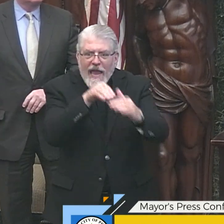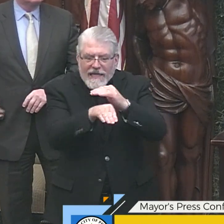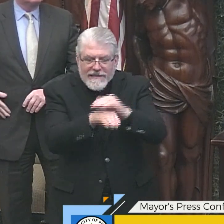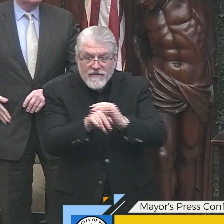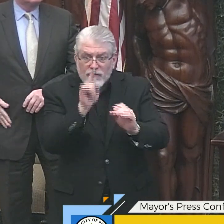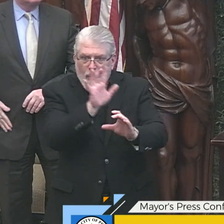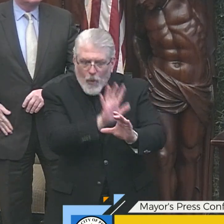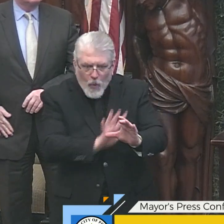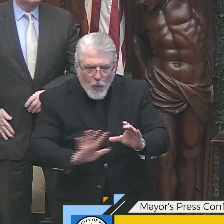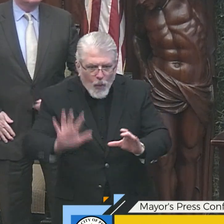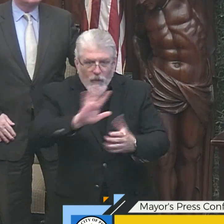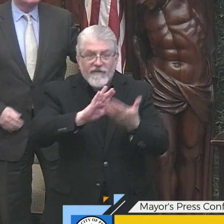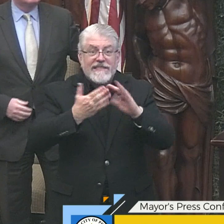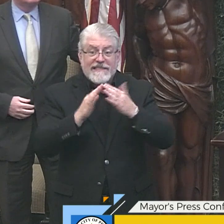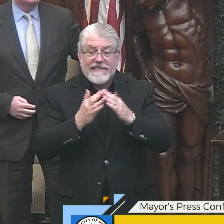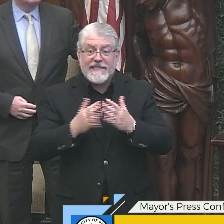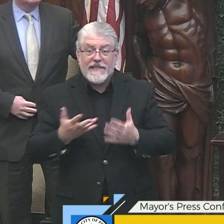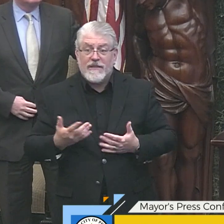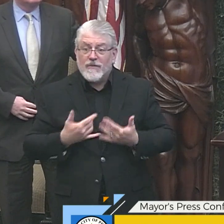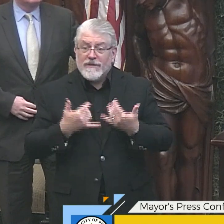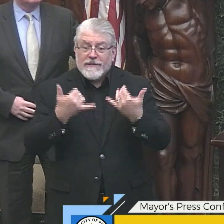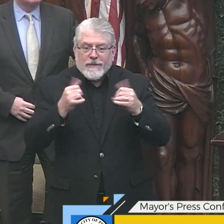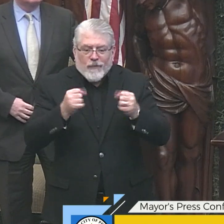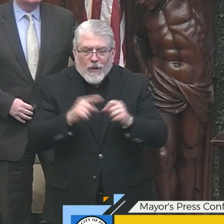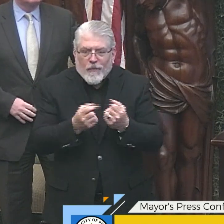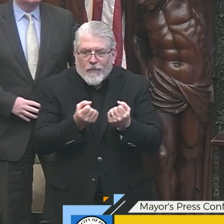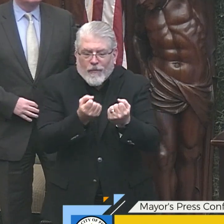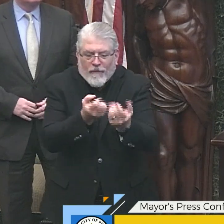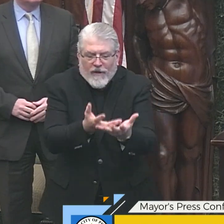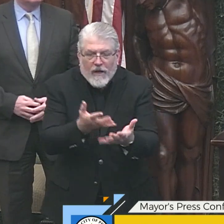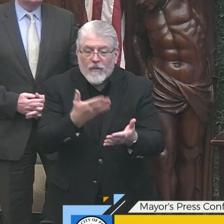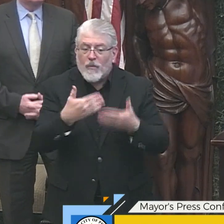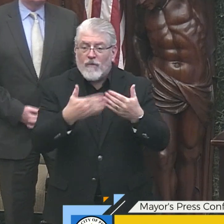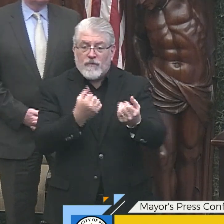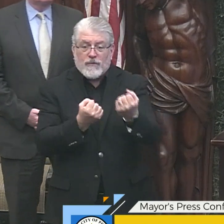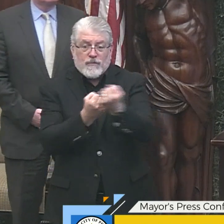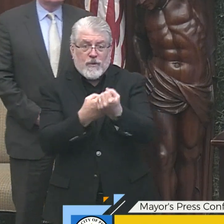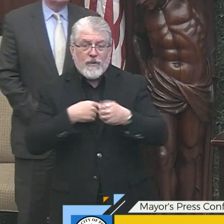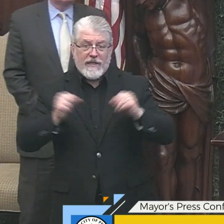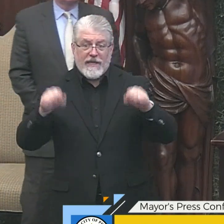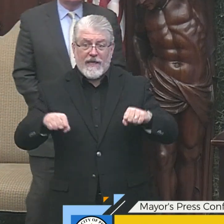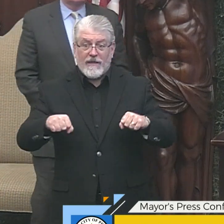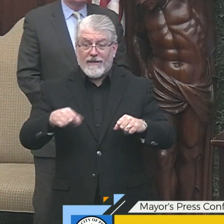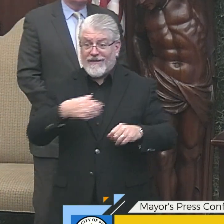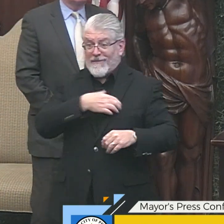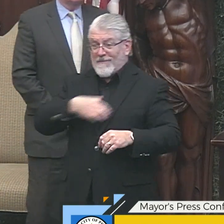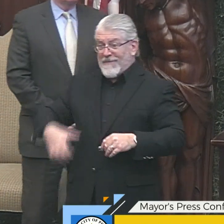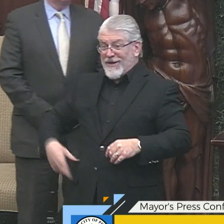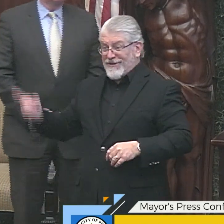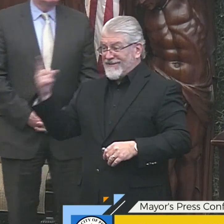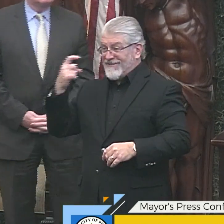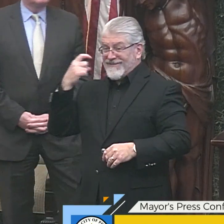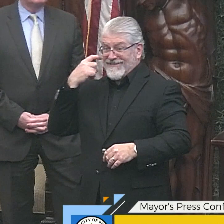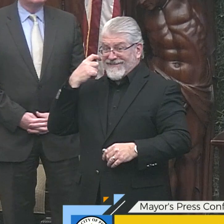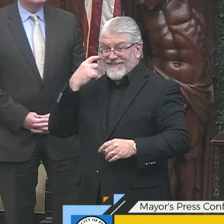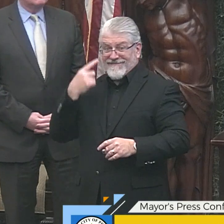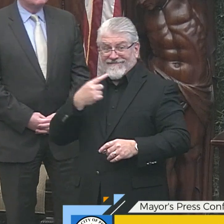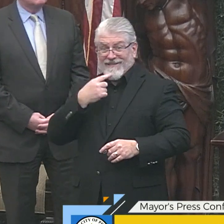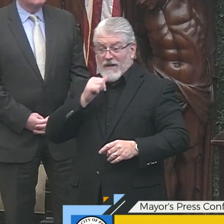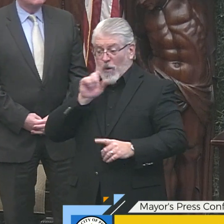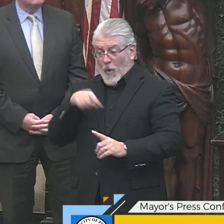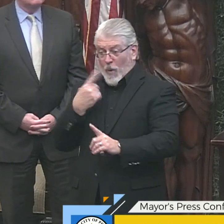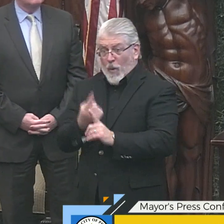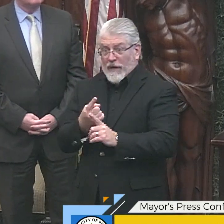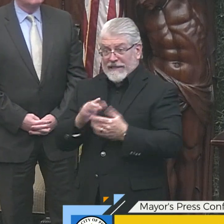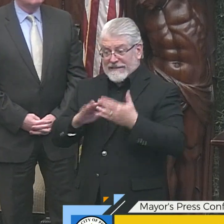what support we can. To the mayor's point, this is not an issue that the city can handle on its own, and we're going to need to work with our state and federal partners to be able to drive it